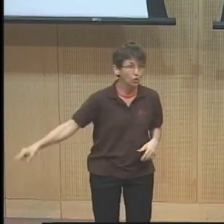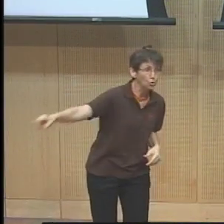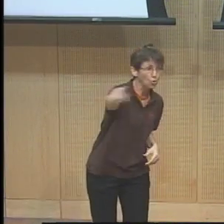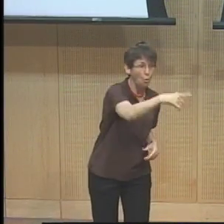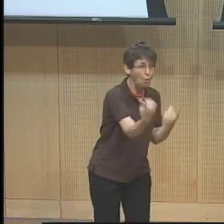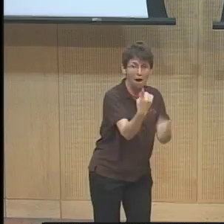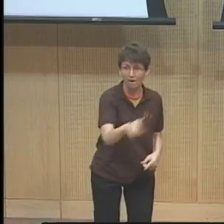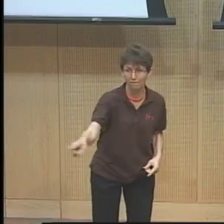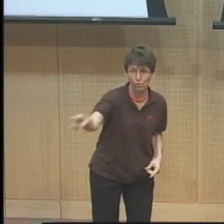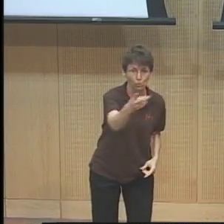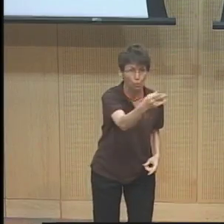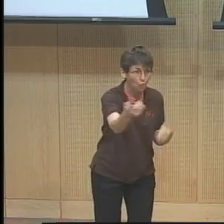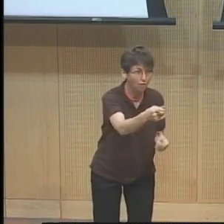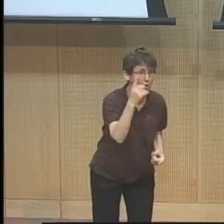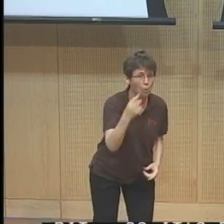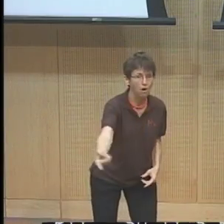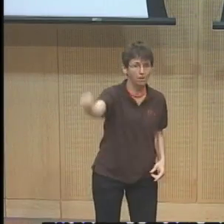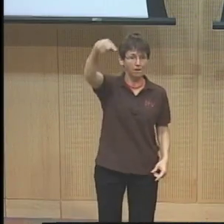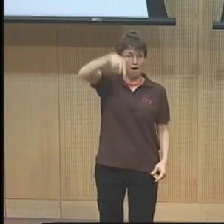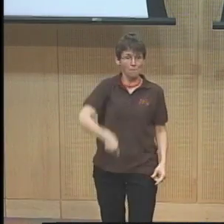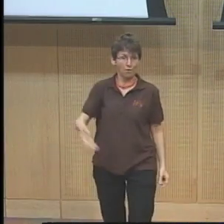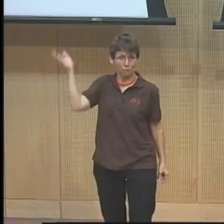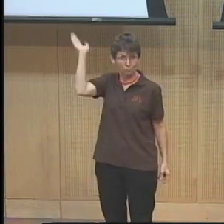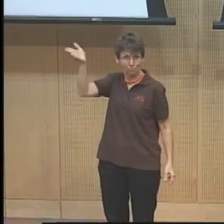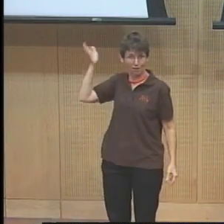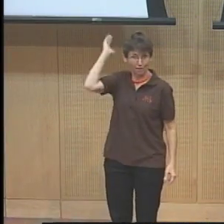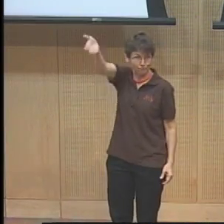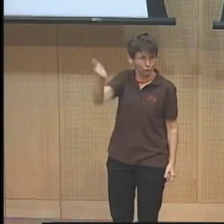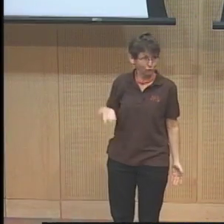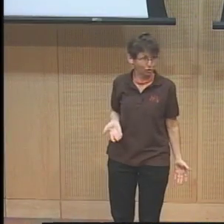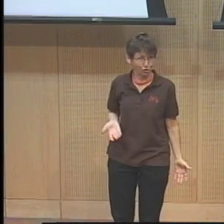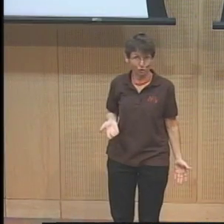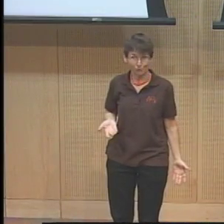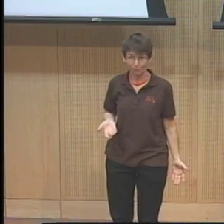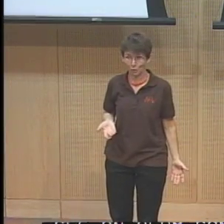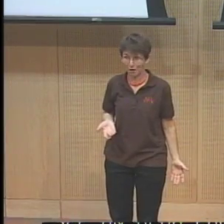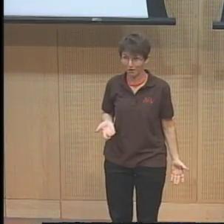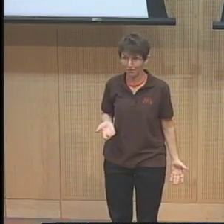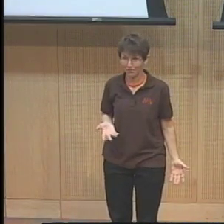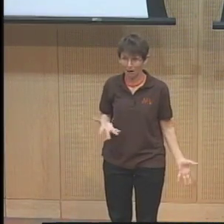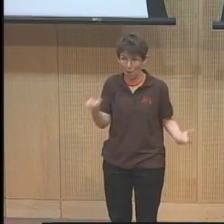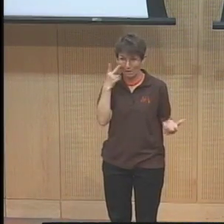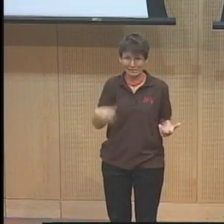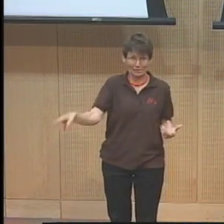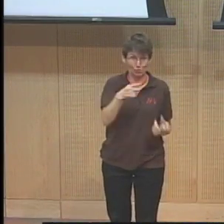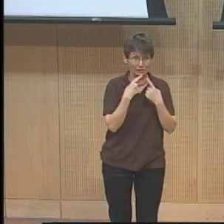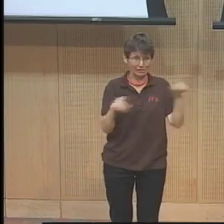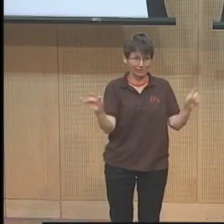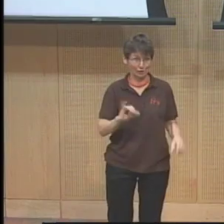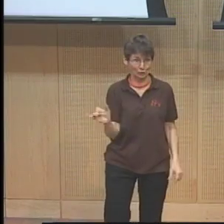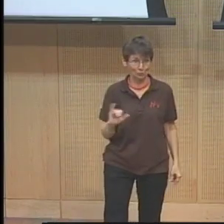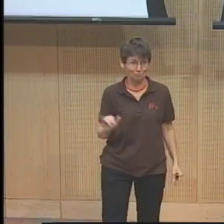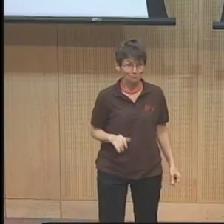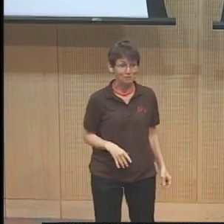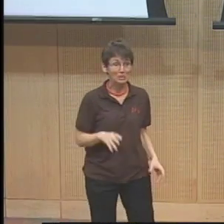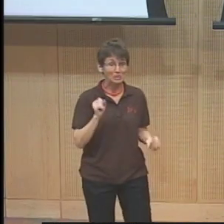Maybe down the road sometime one of you students will be able to come back as an alum and give a presentation. We all want to see you successful as